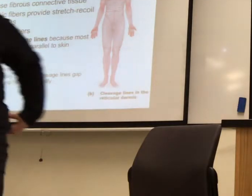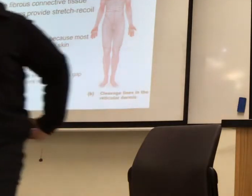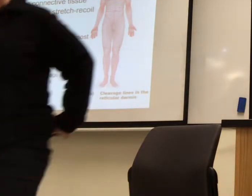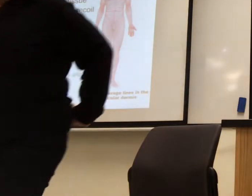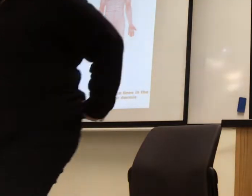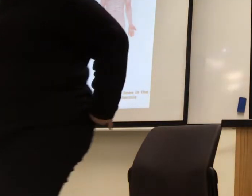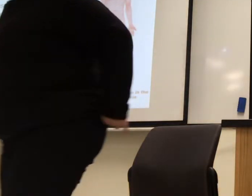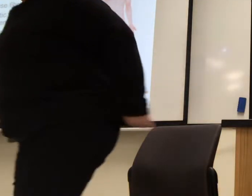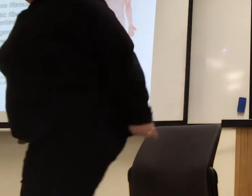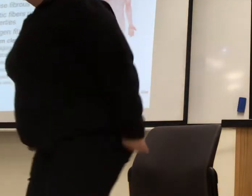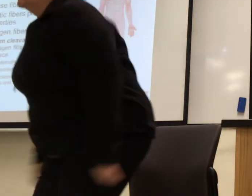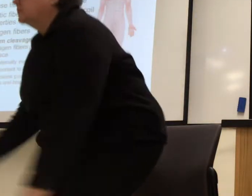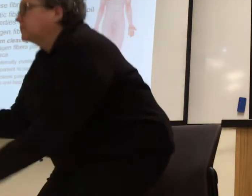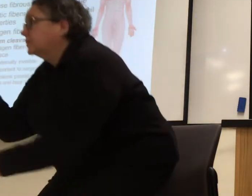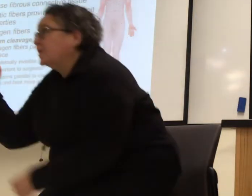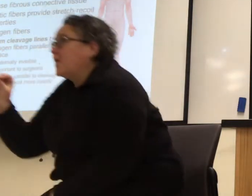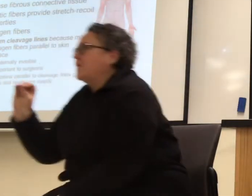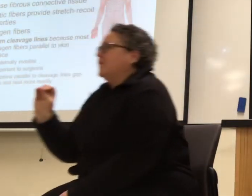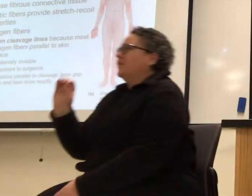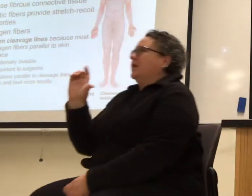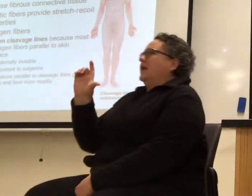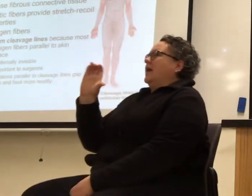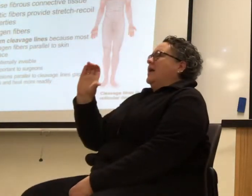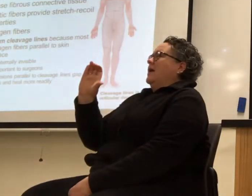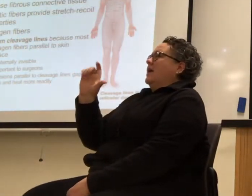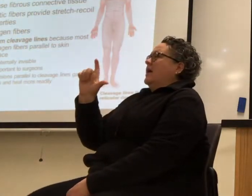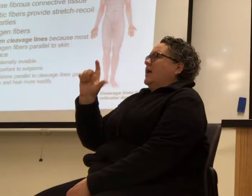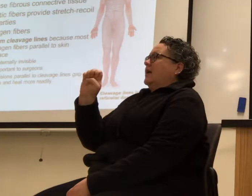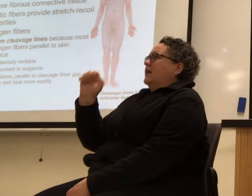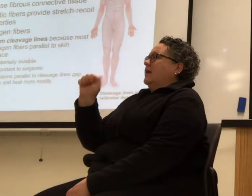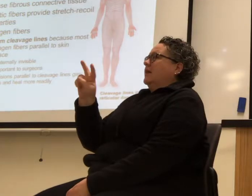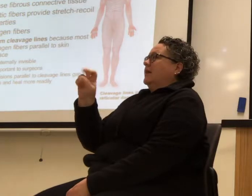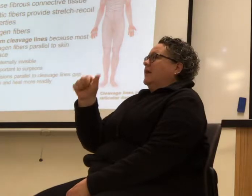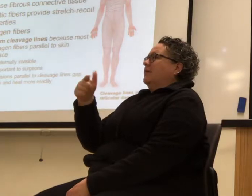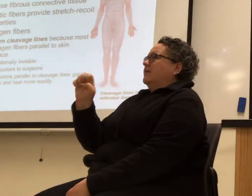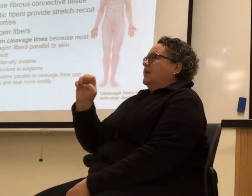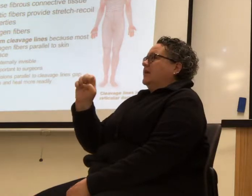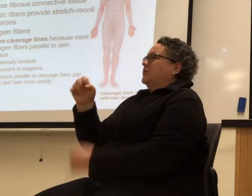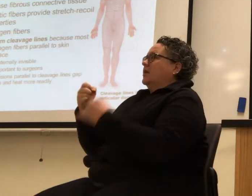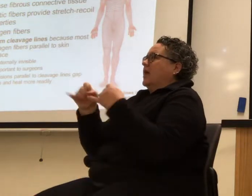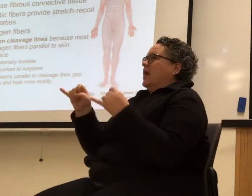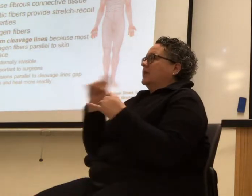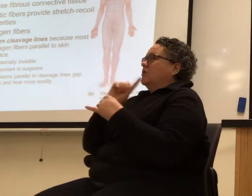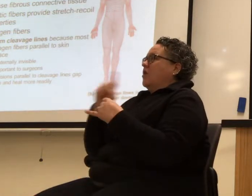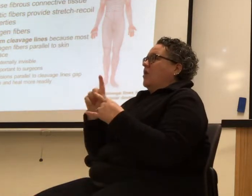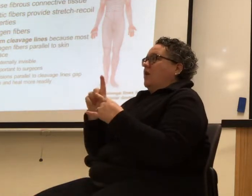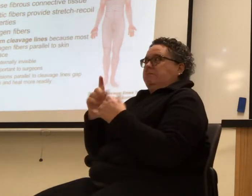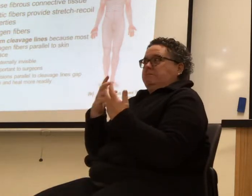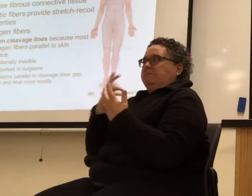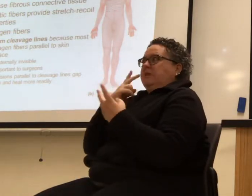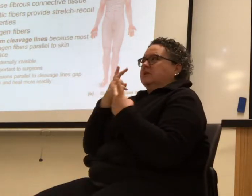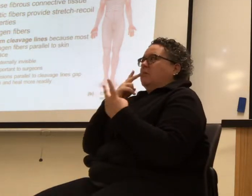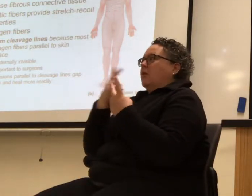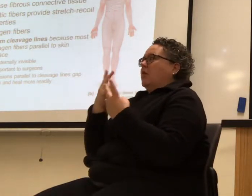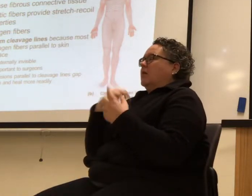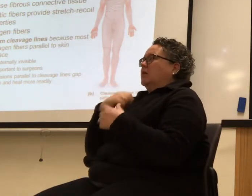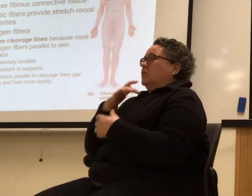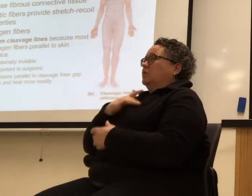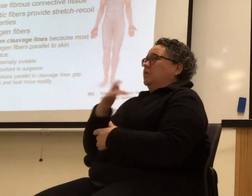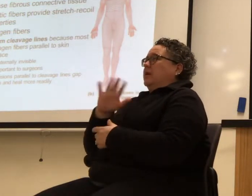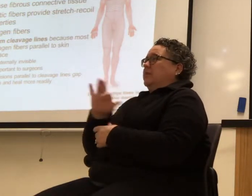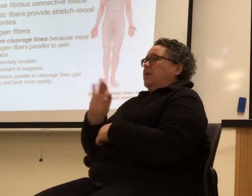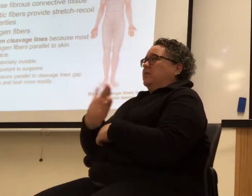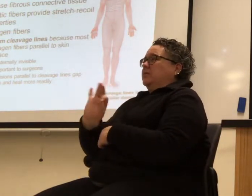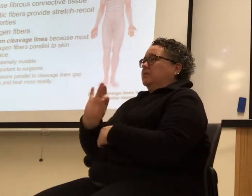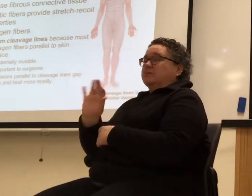Okay, so cleavage lines are invisible, but I guess they're important for surgeons because if you follow the cleavage lines,